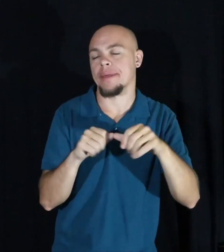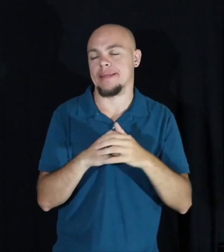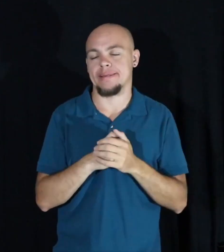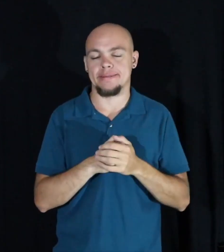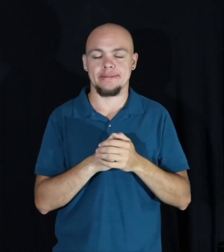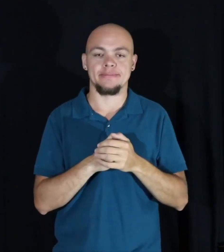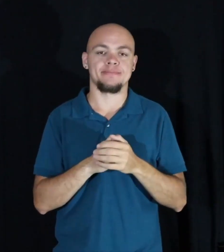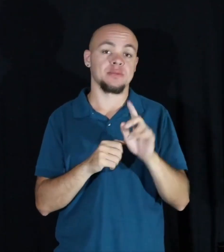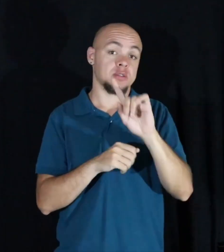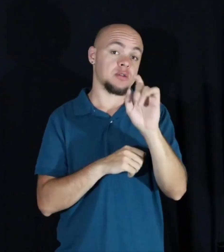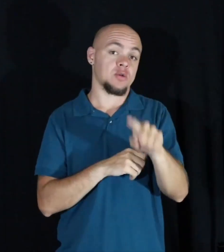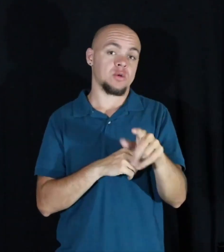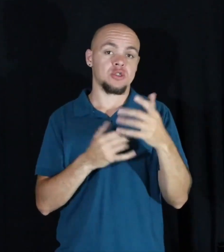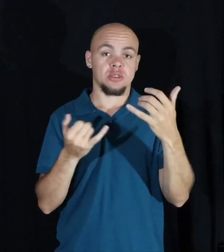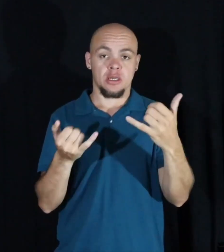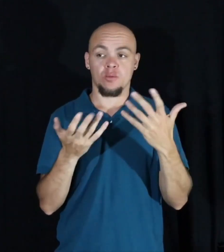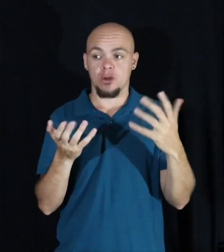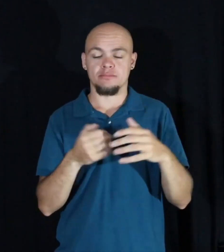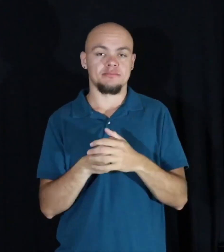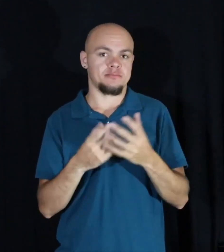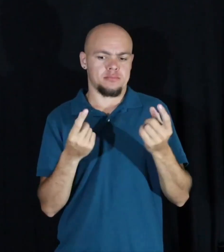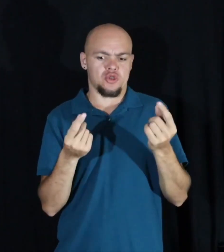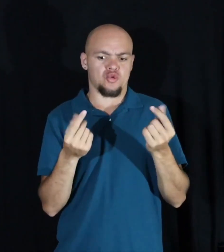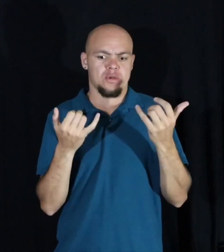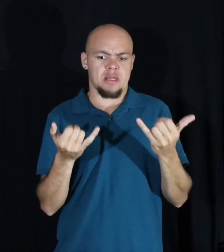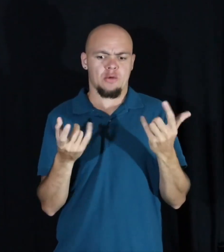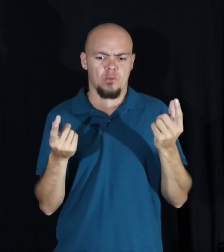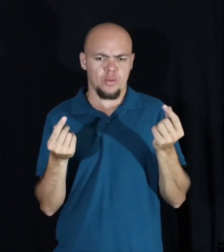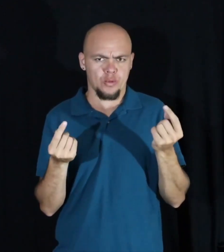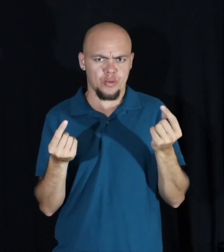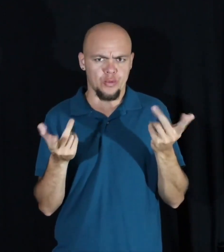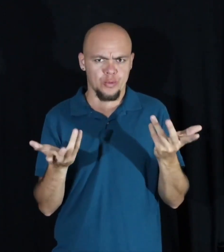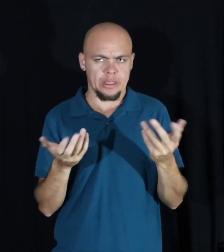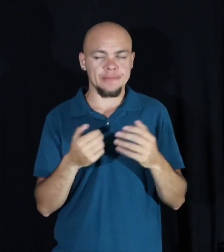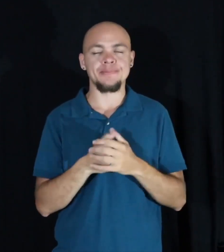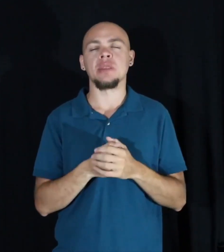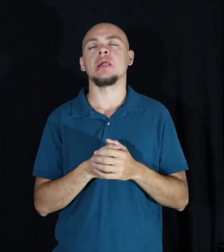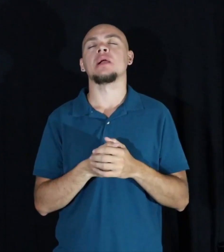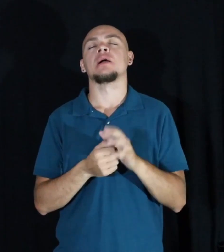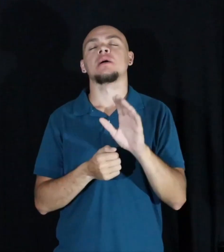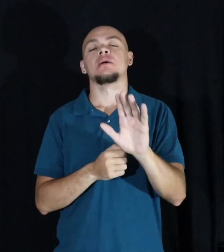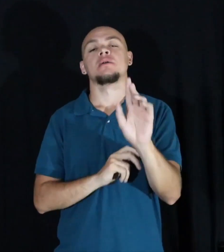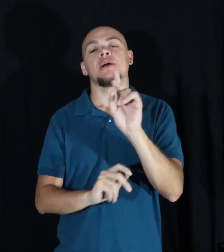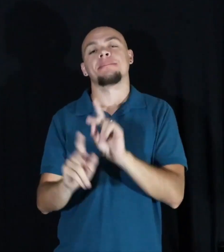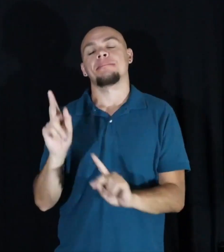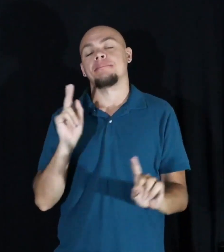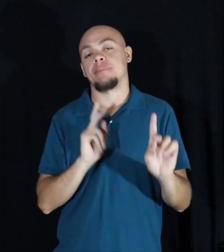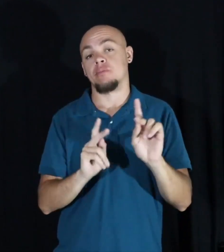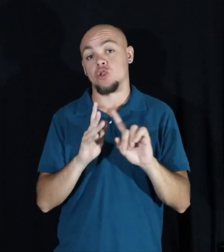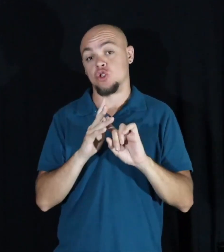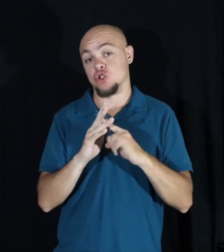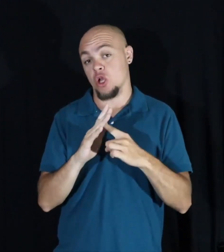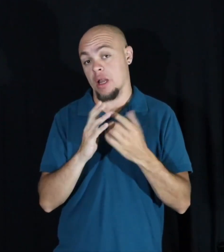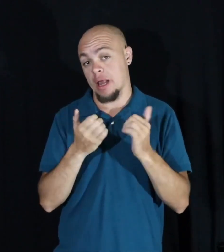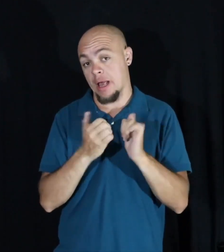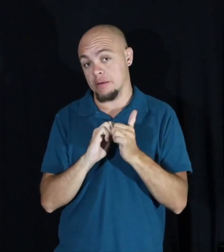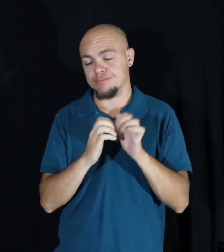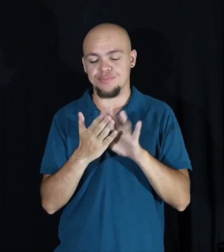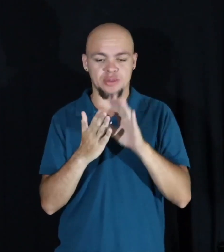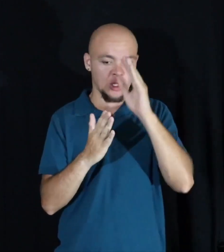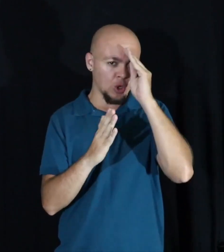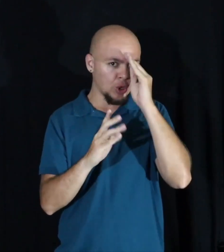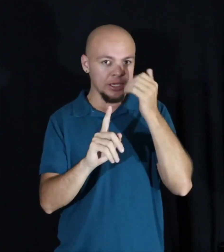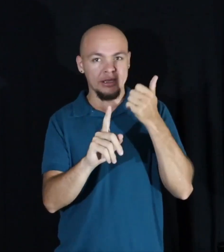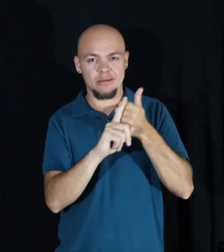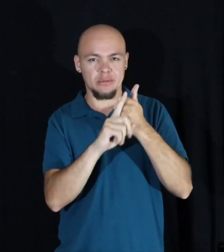So the question becomes, what do we do now? People can start by learning and just educating themselves